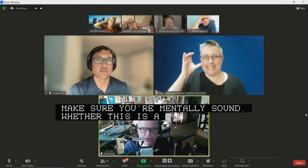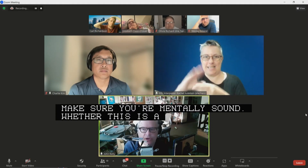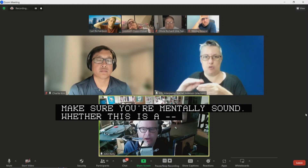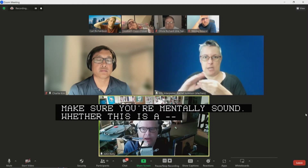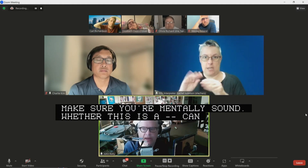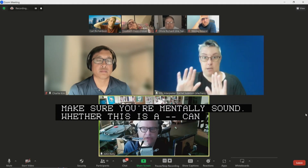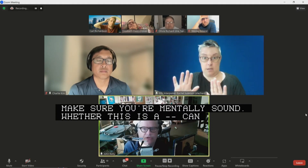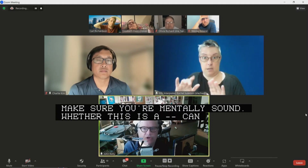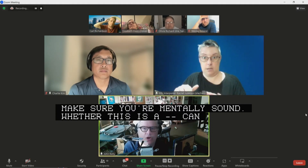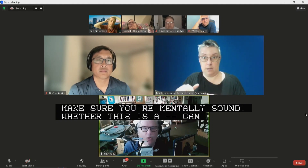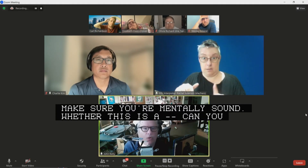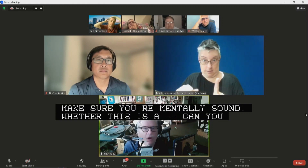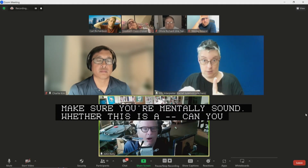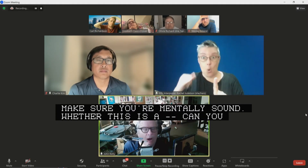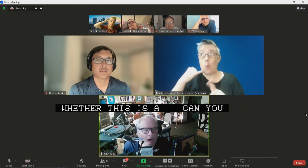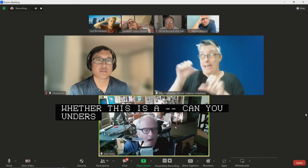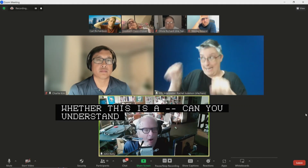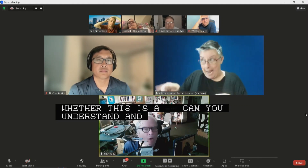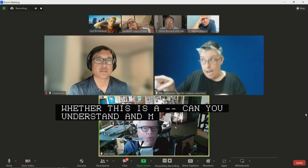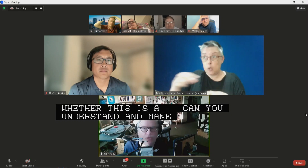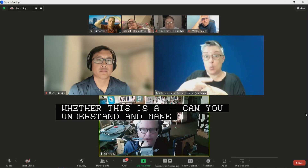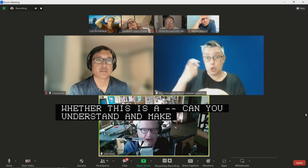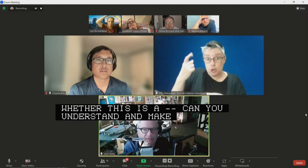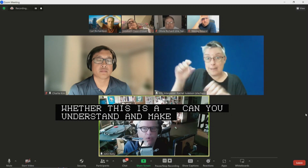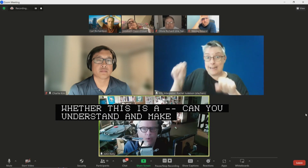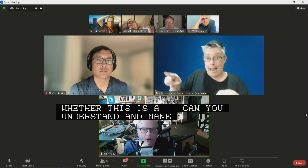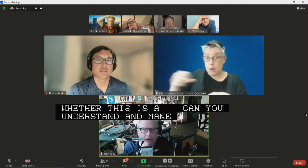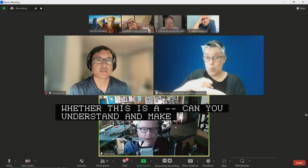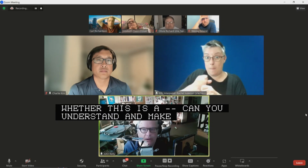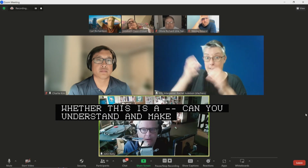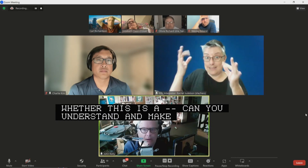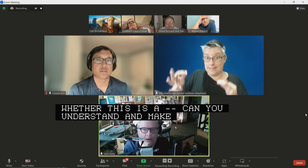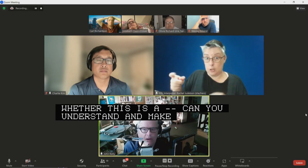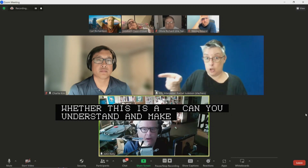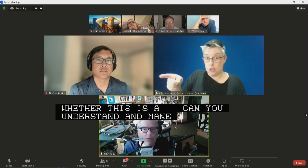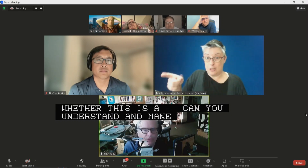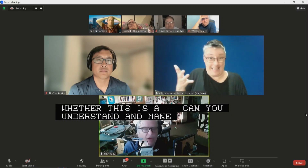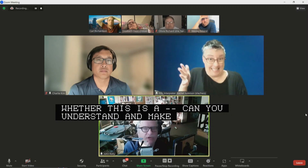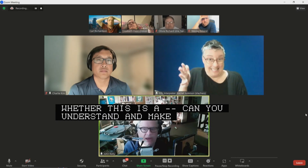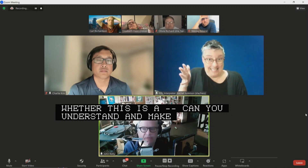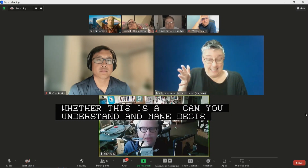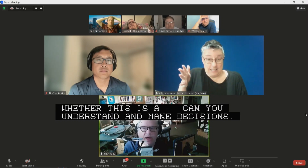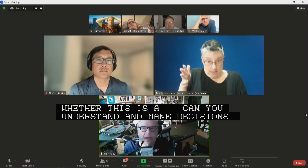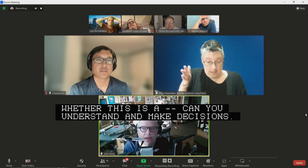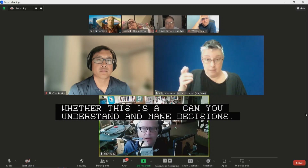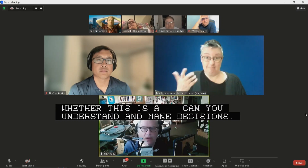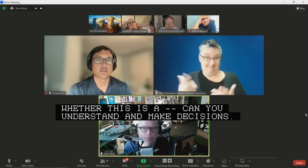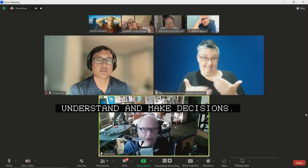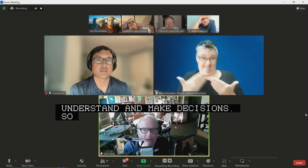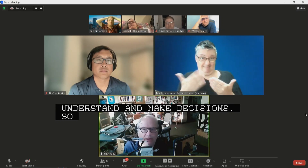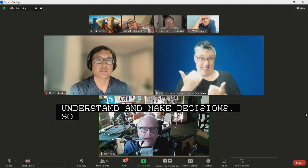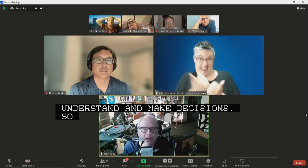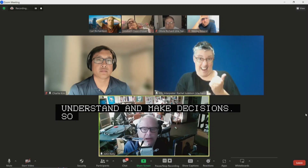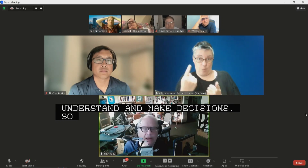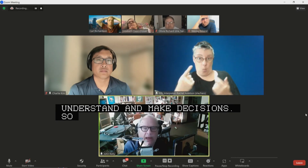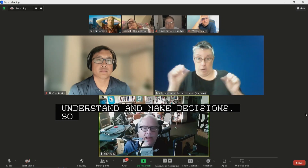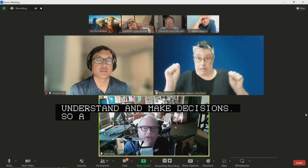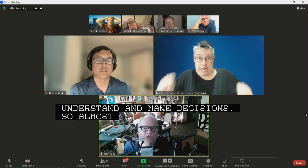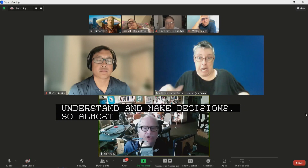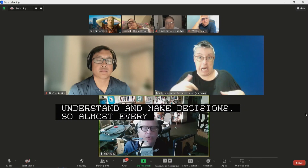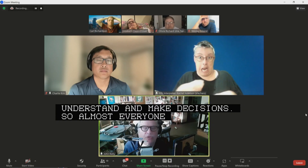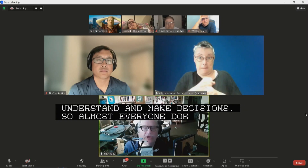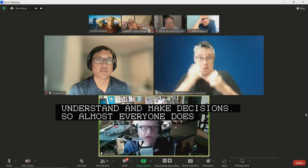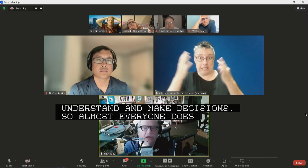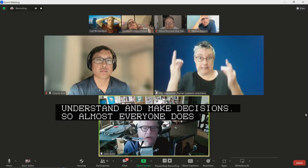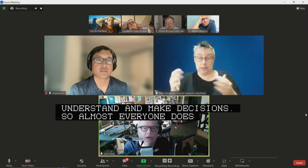decisions? And so almost everyone does have that ability. And